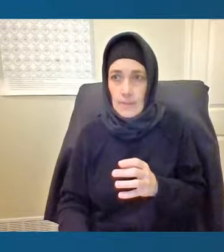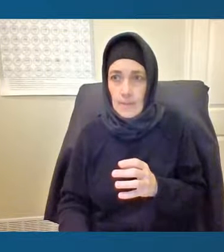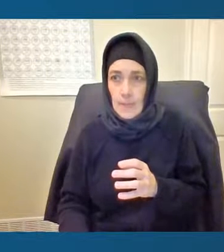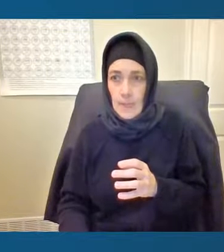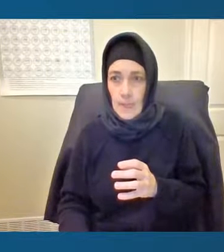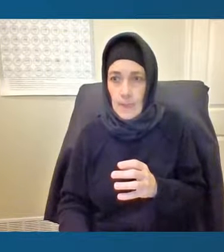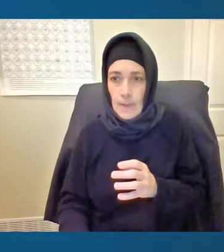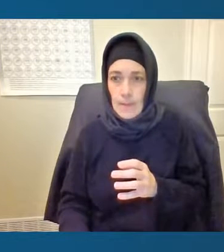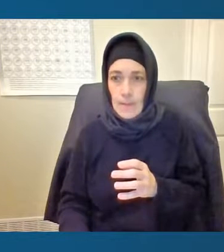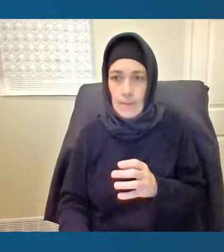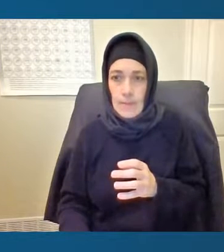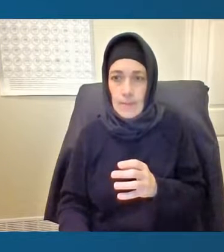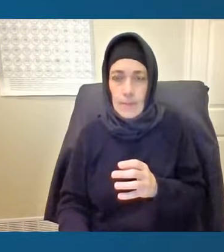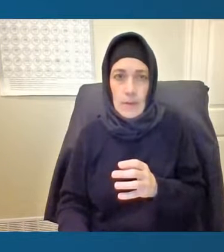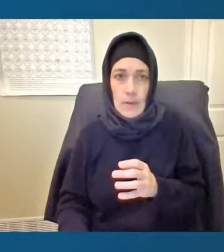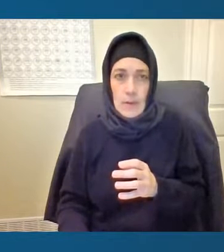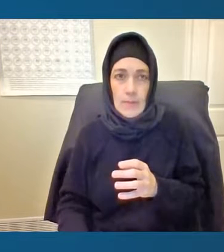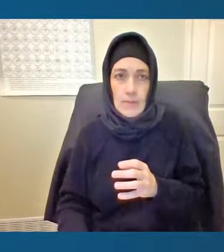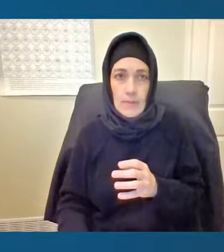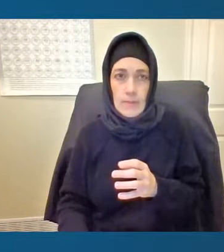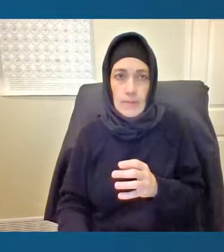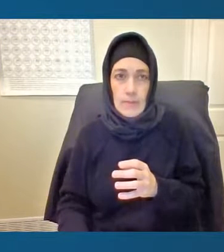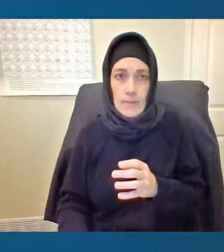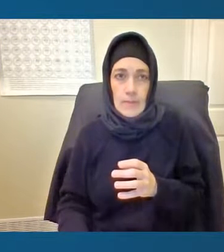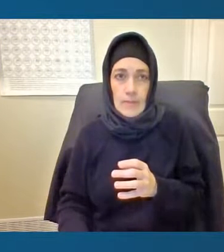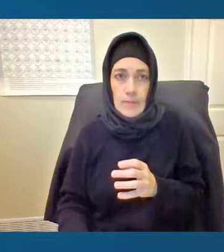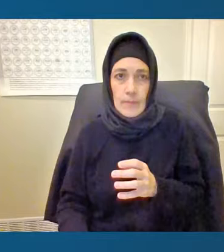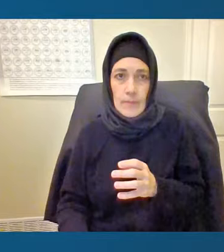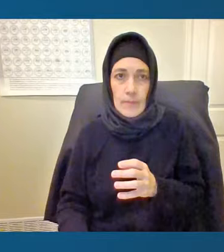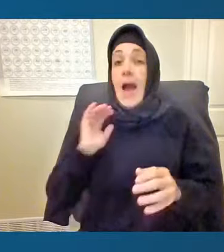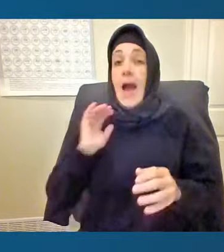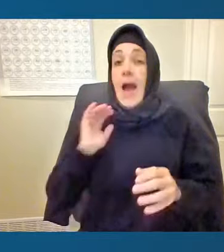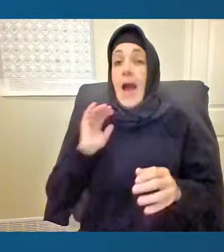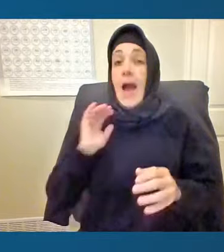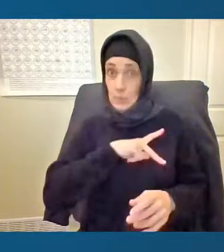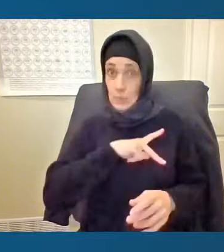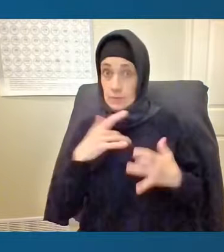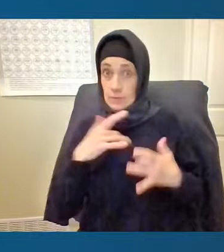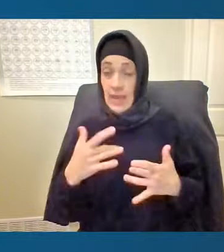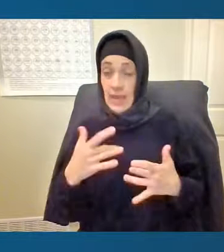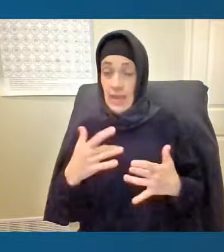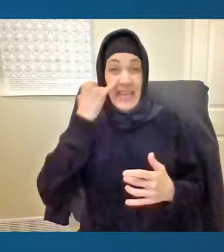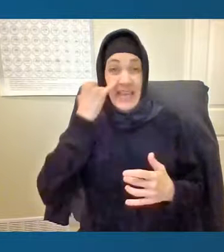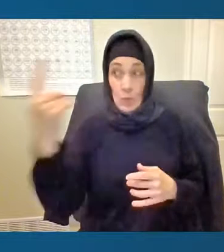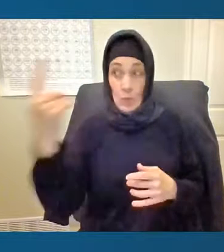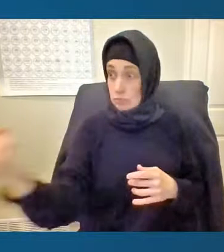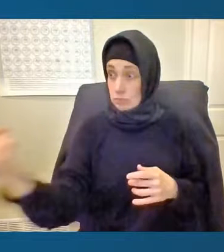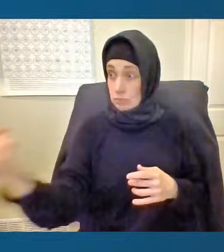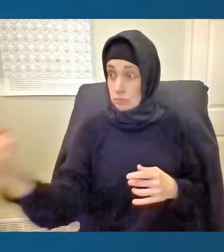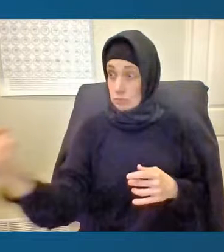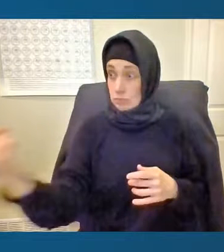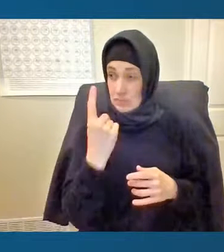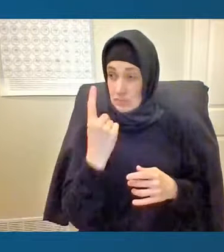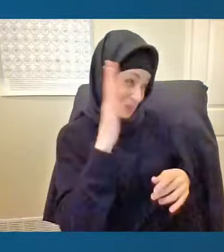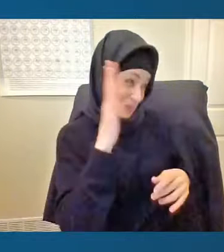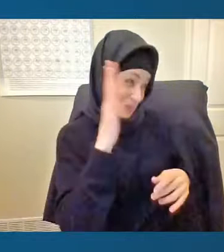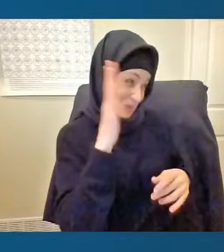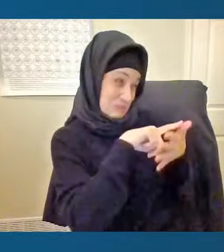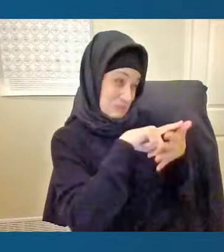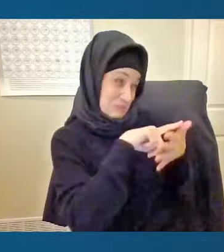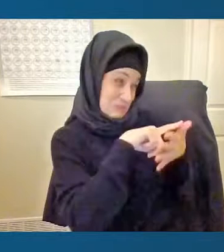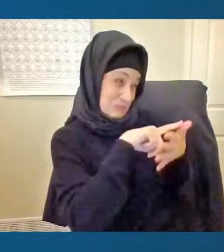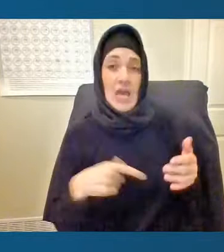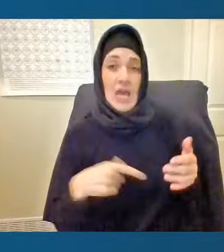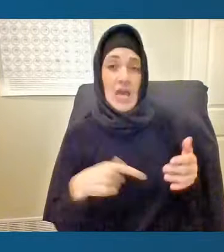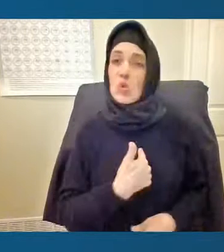it. A lot of times it's just like, yo, man, I'm not hearing you. Like, we don't want to accept that. And what I want to show